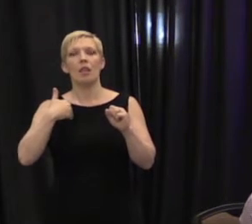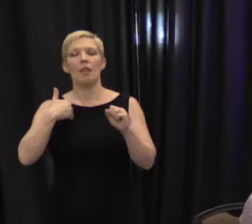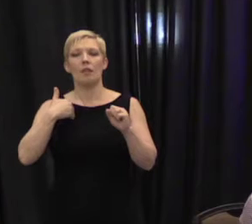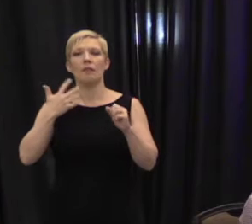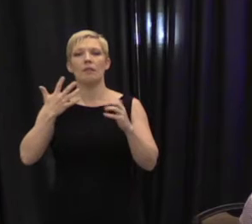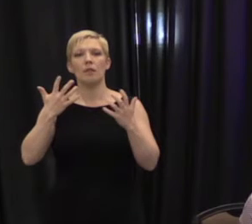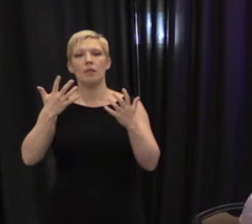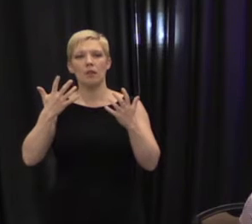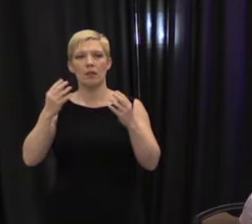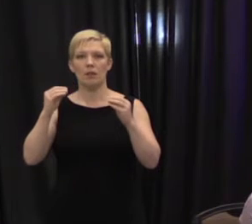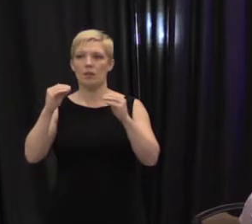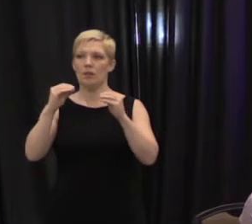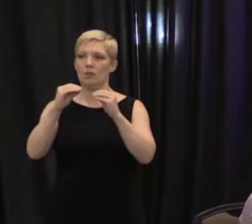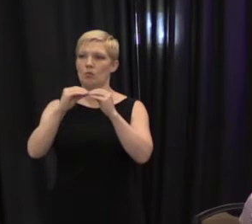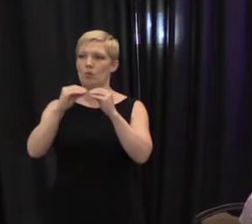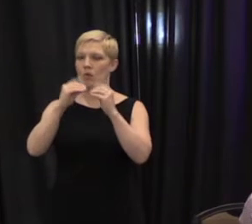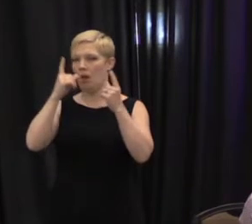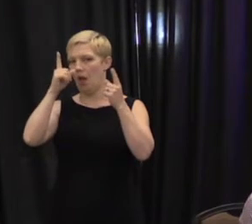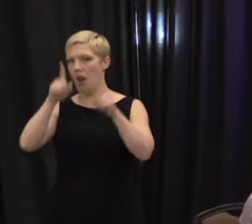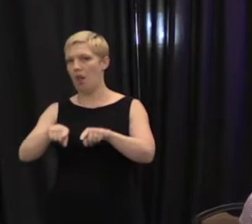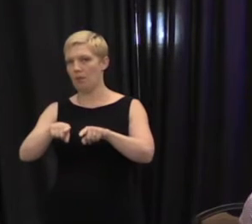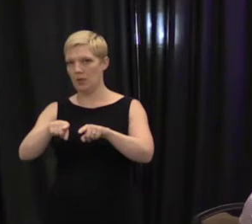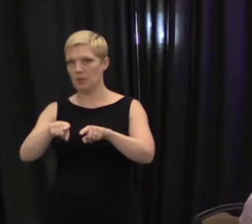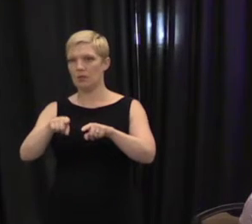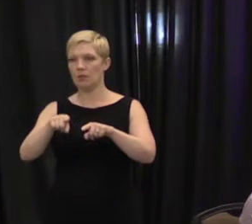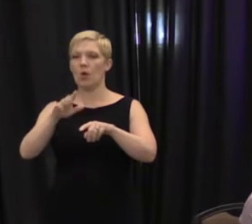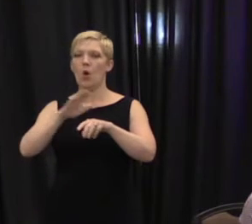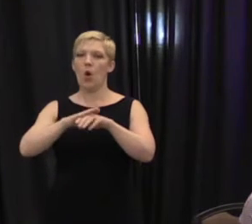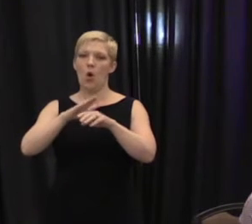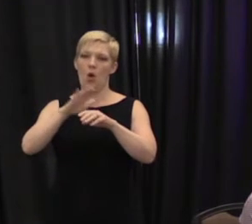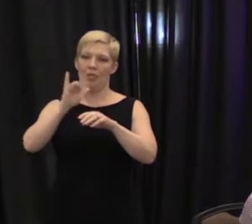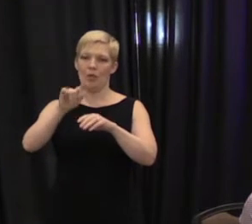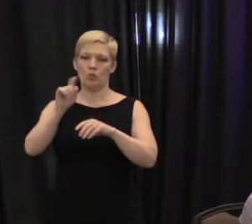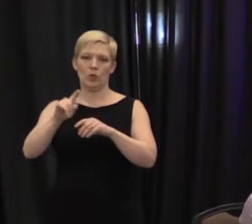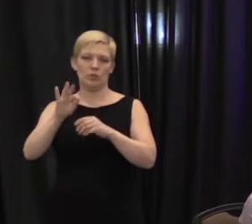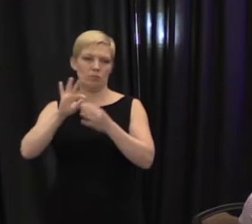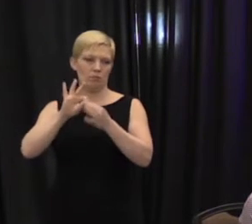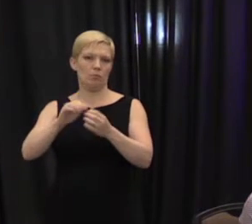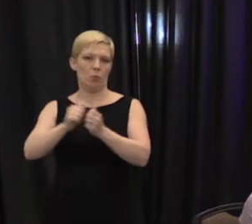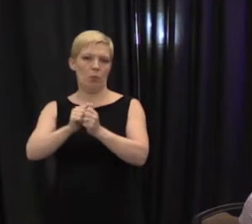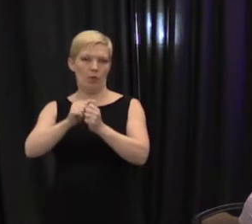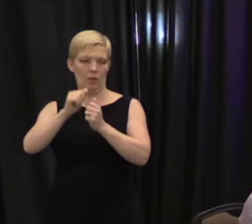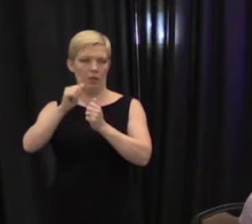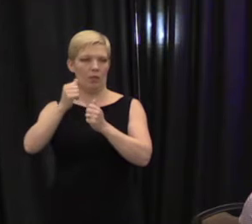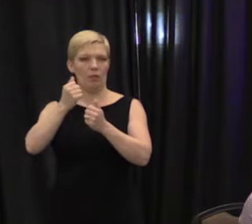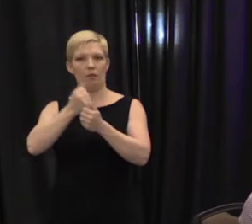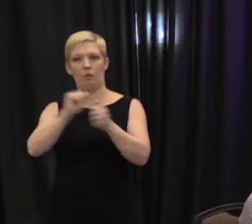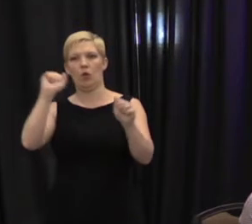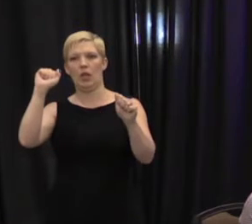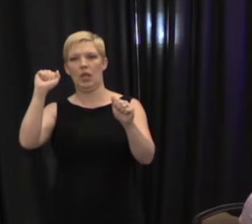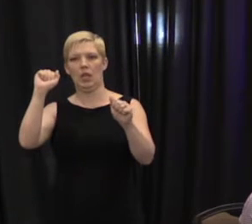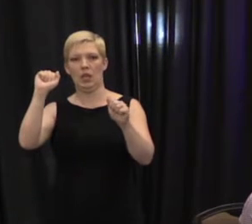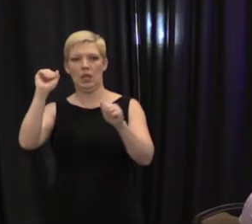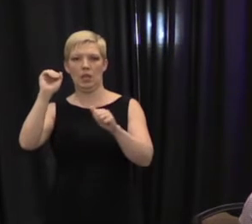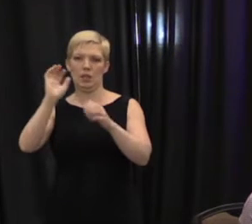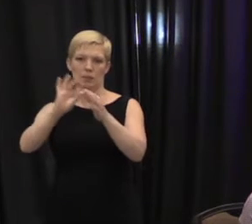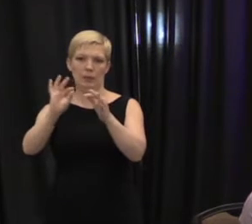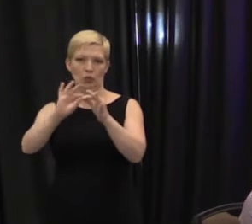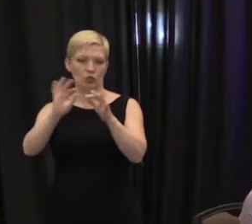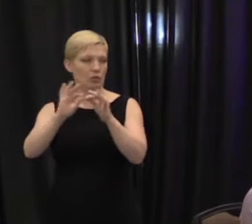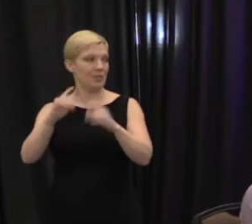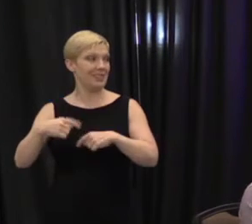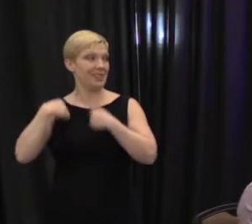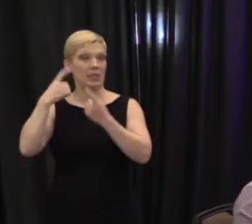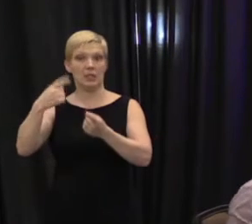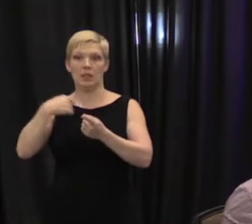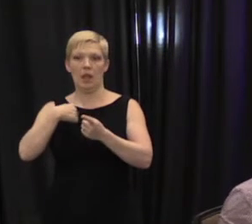alignment on questions of free speech, First Amendment protections, probably politically than there's been since I've been doing what I do.